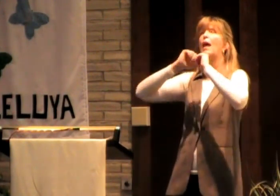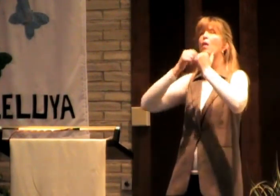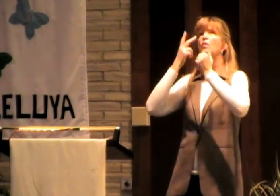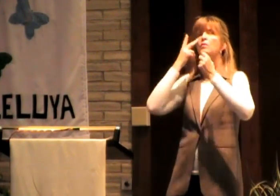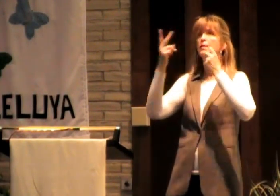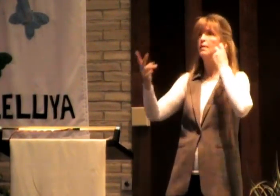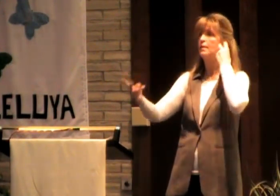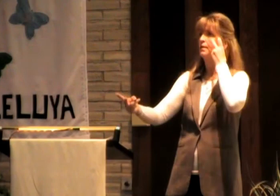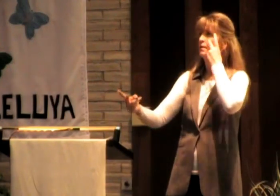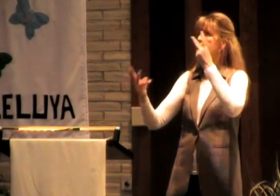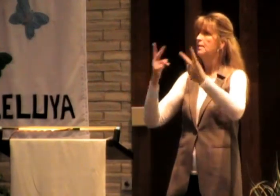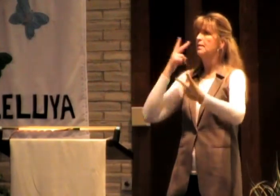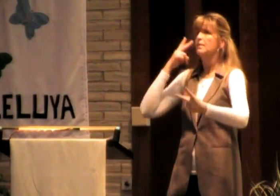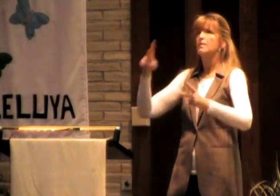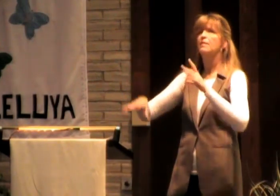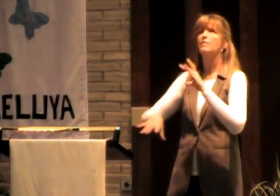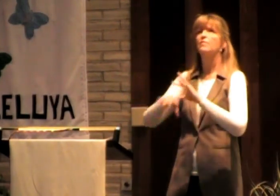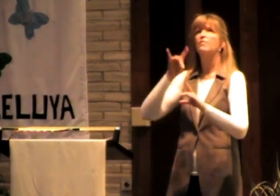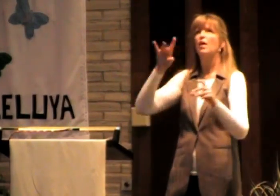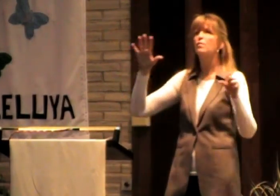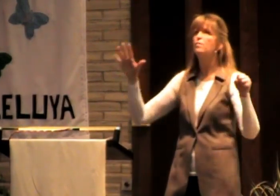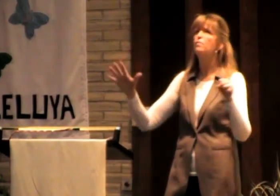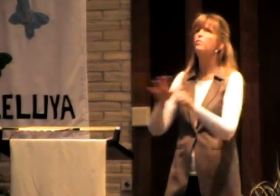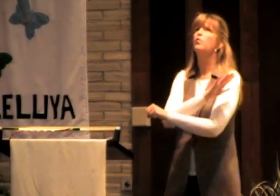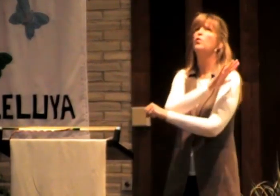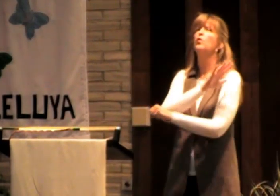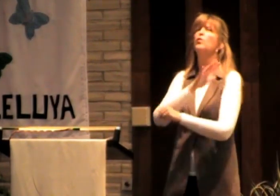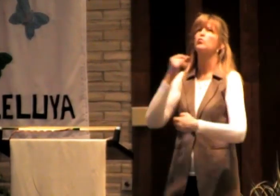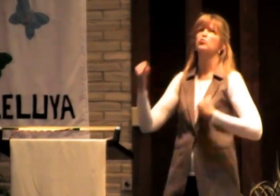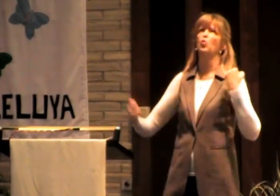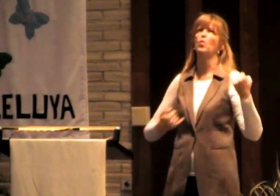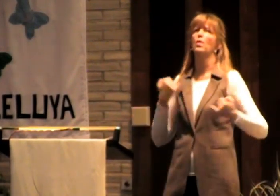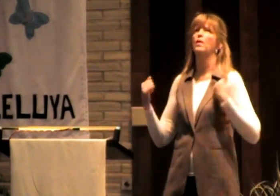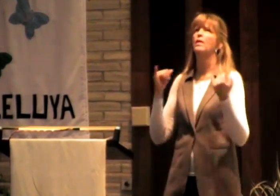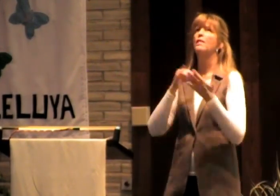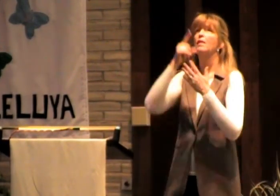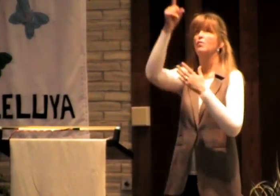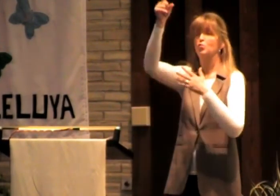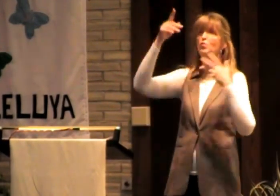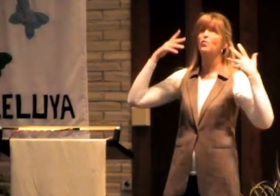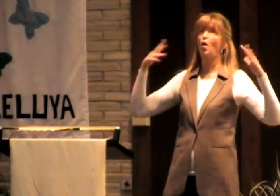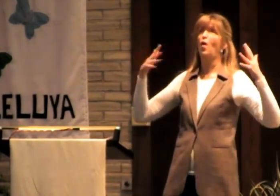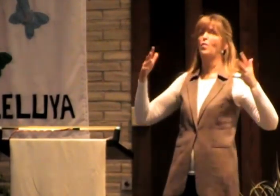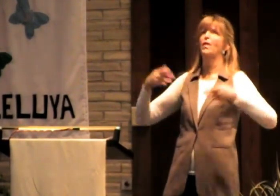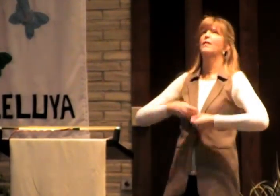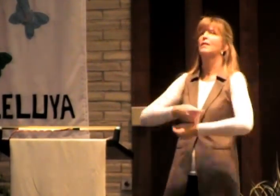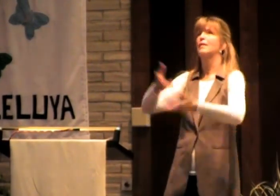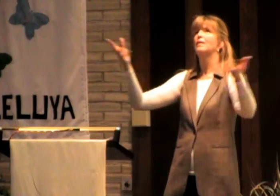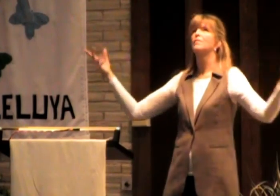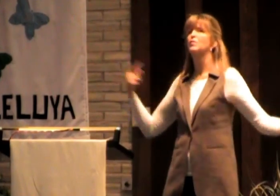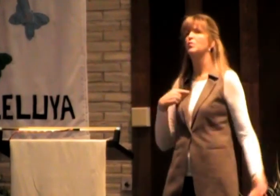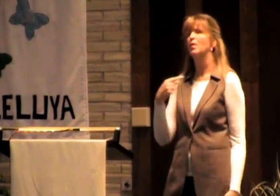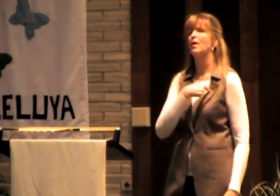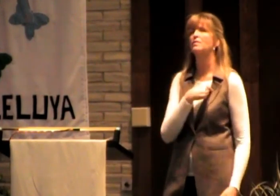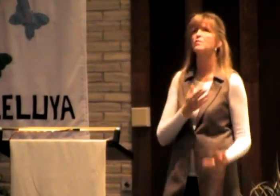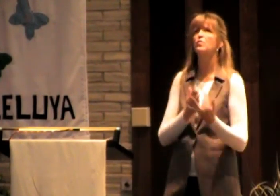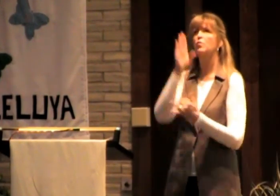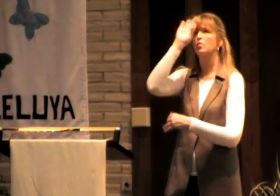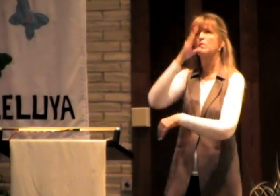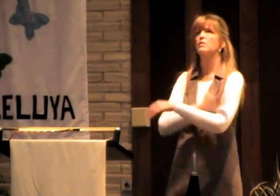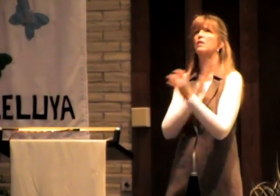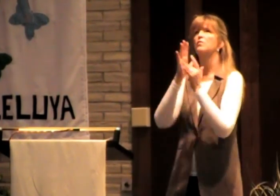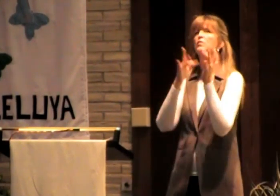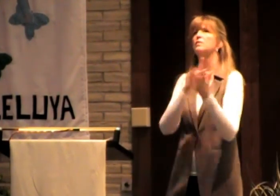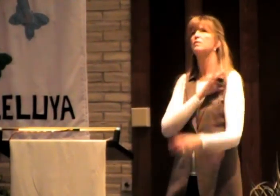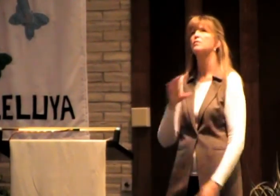and that they can learn how to see things and to fully see your joy that you've already given